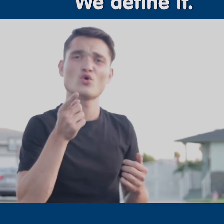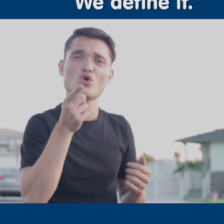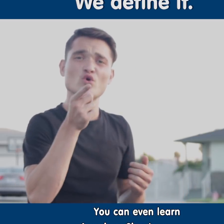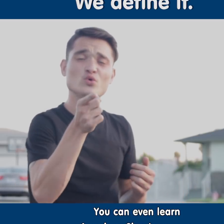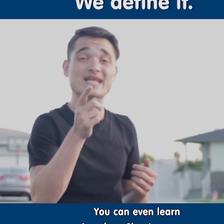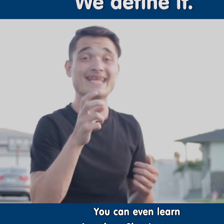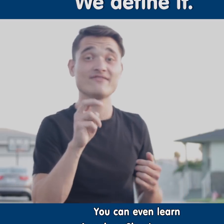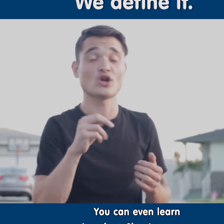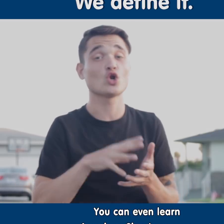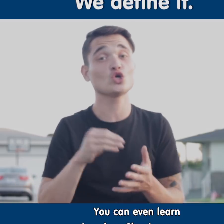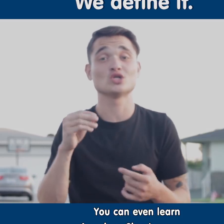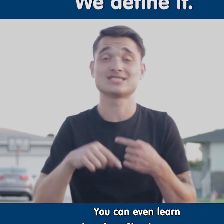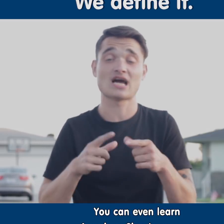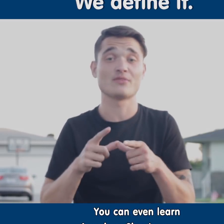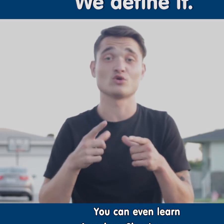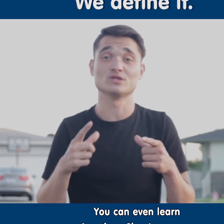You can even learn American language.